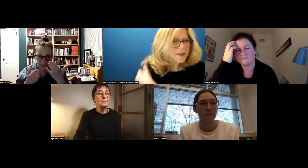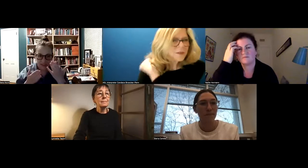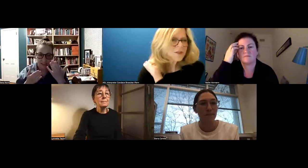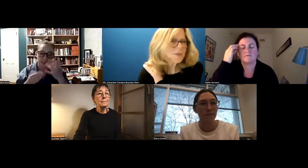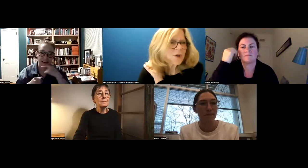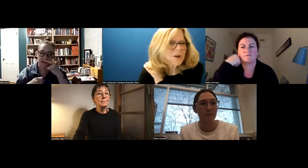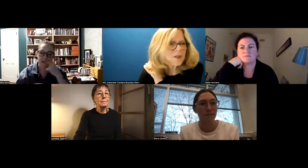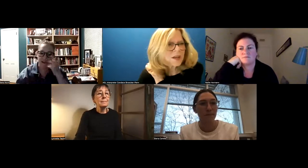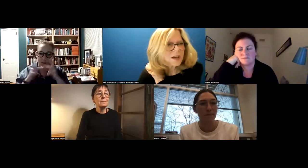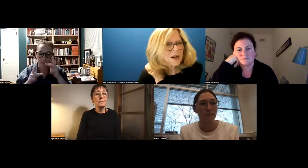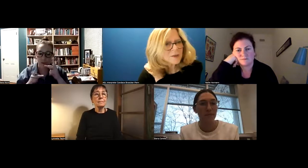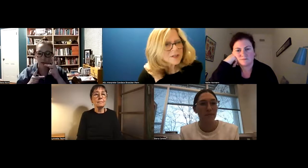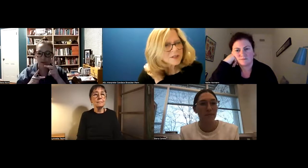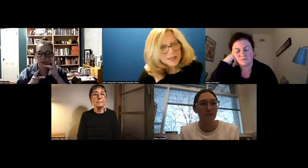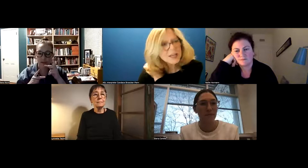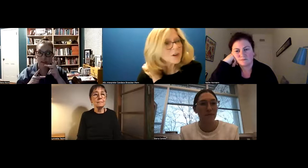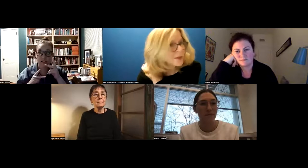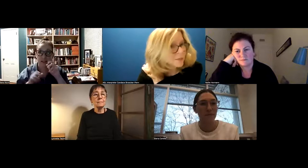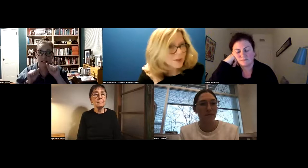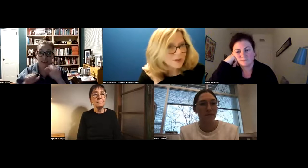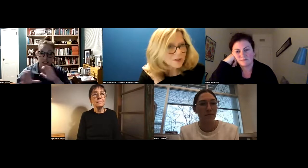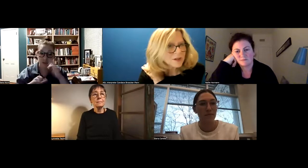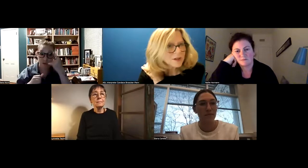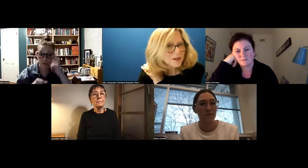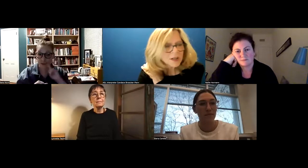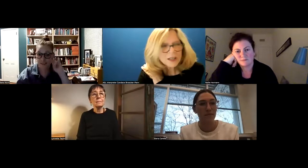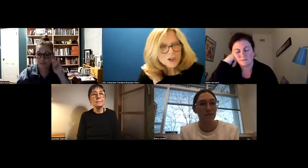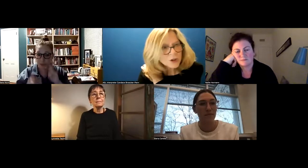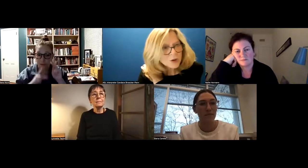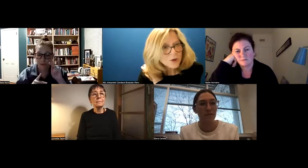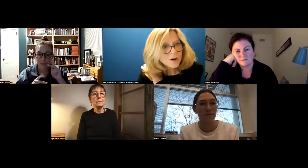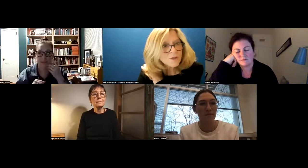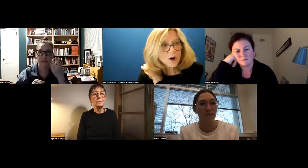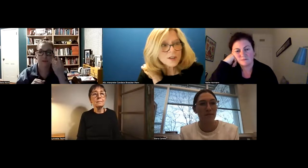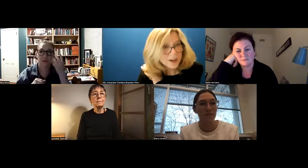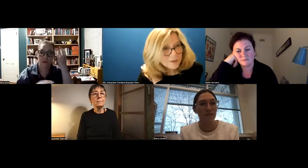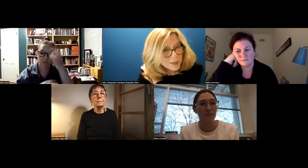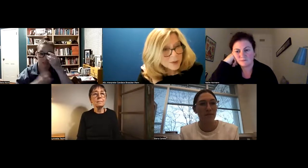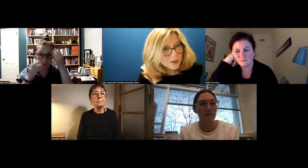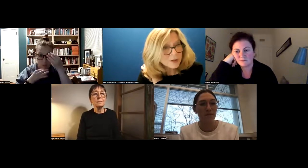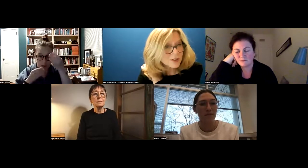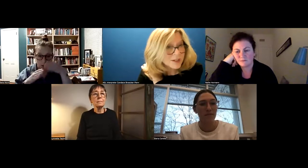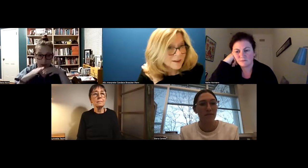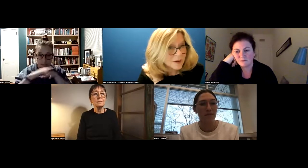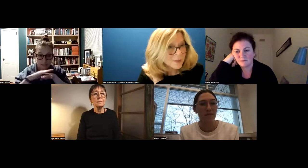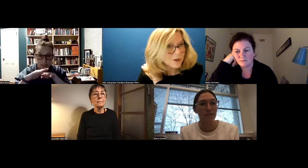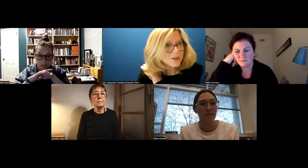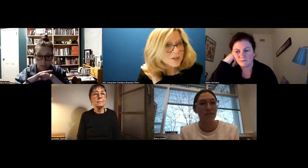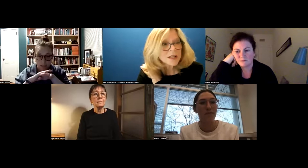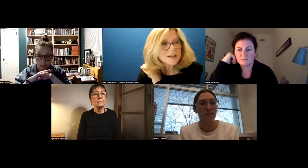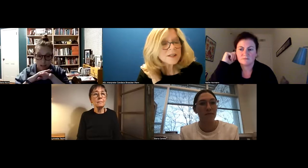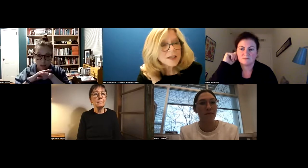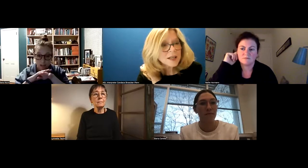I think the most important thing that hearing people can do for deaf people or staff